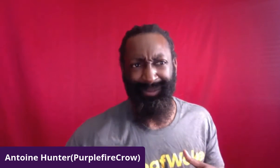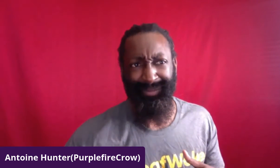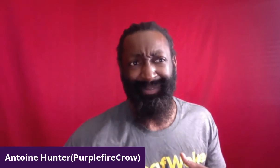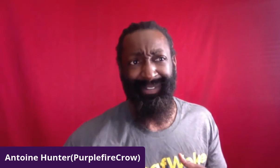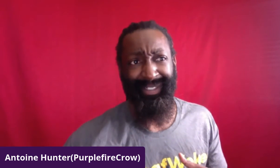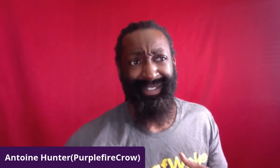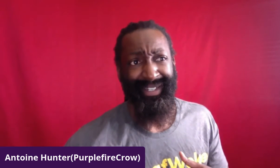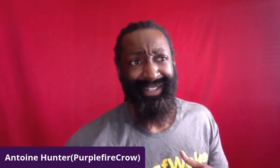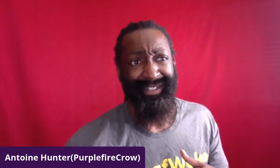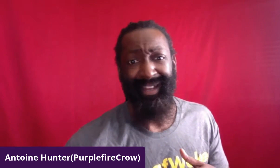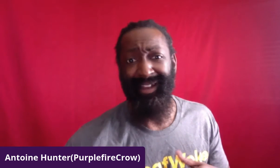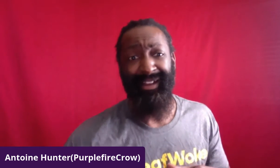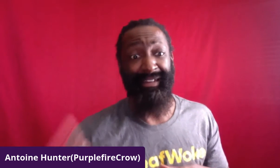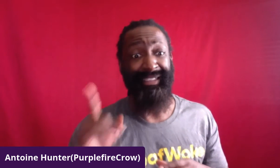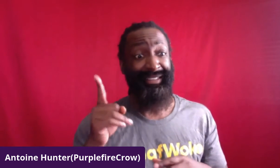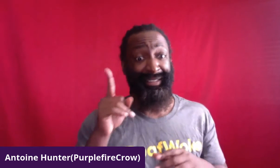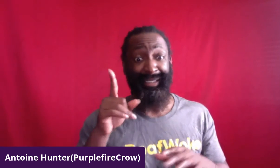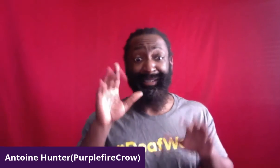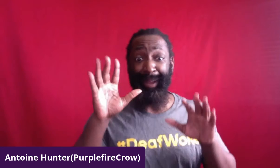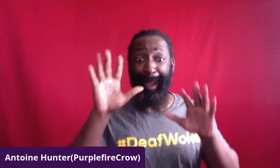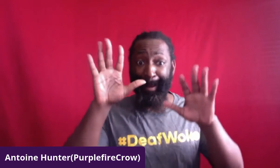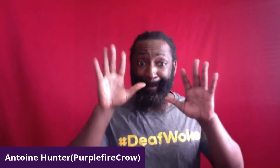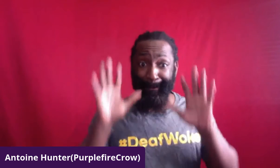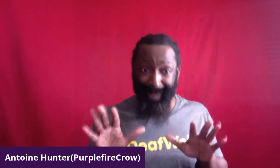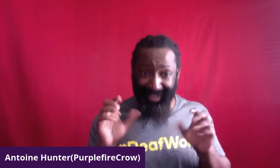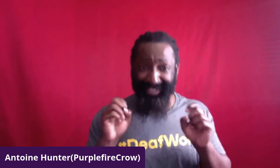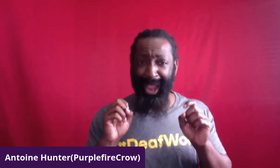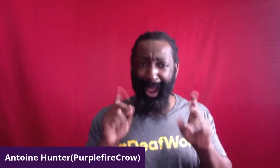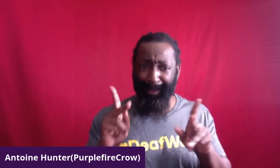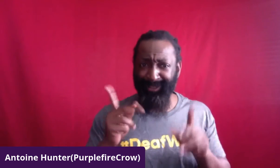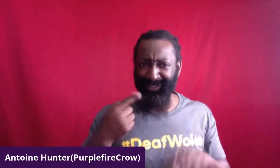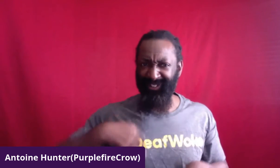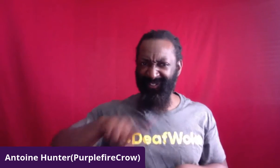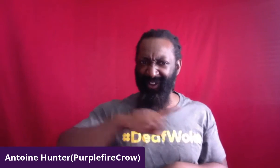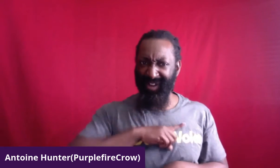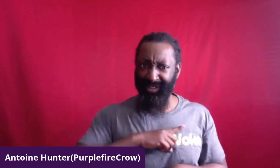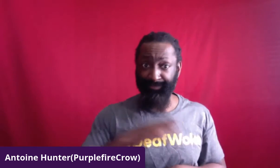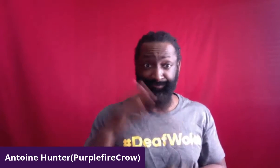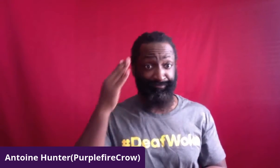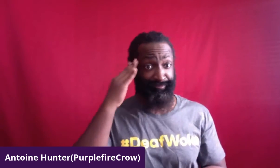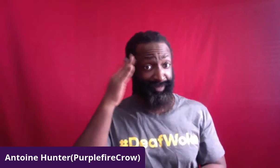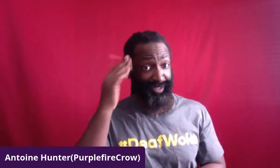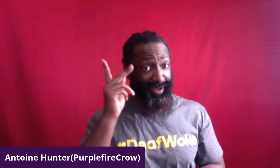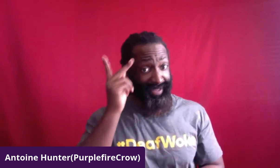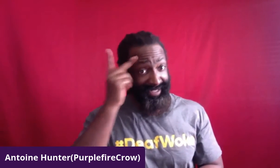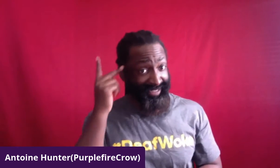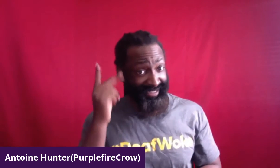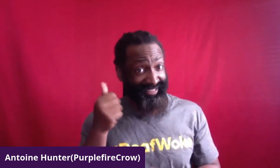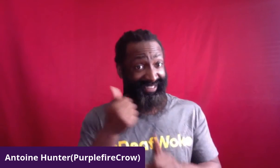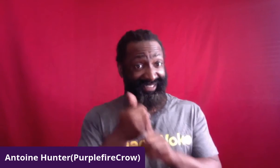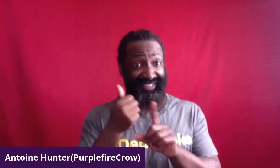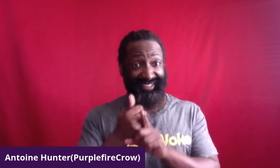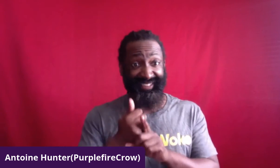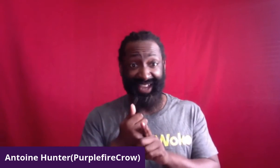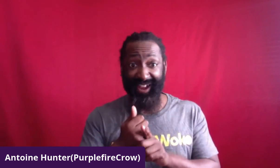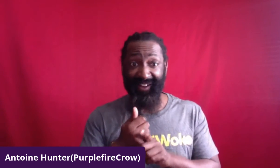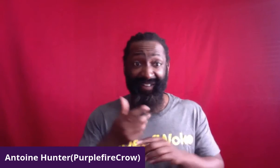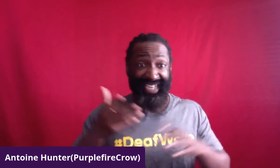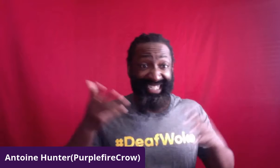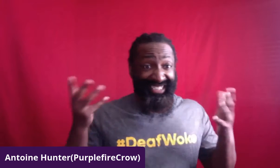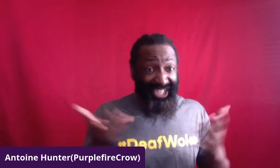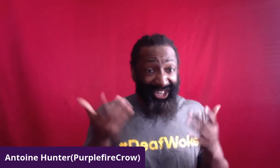of deaf culture and merging that of her African culture. So this is an amazing opportunity for us.